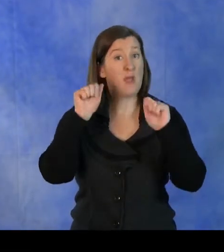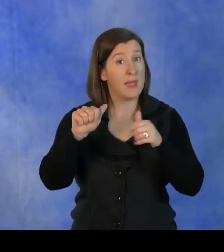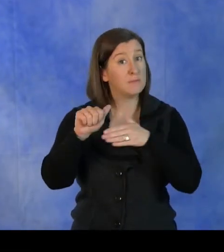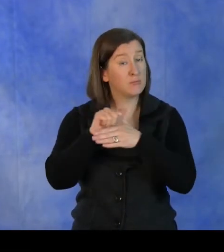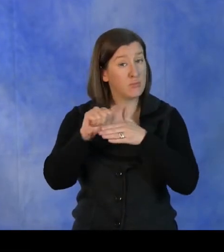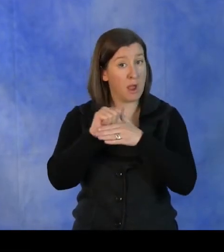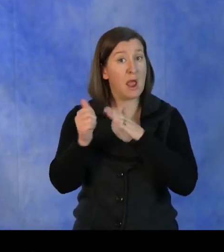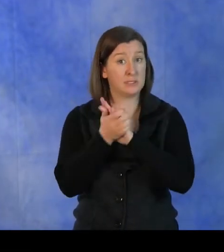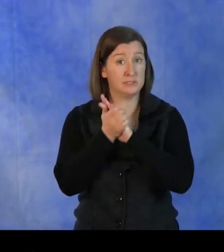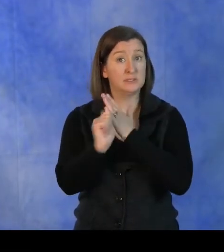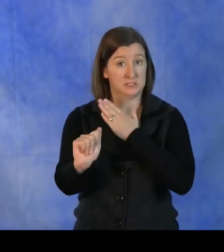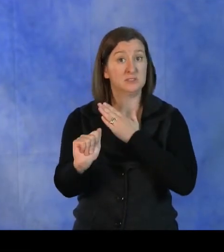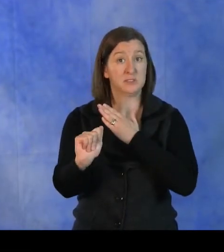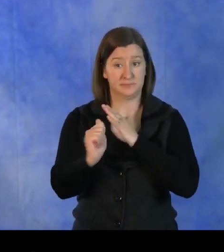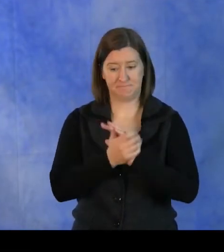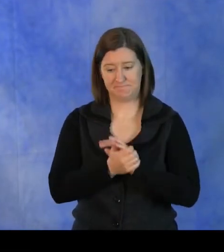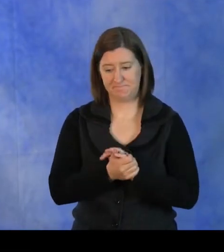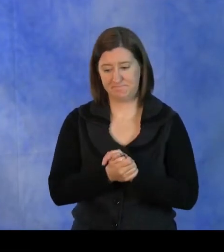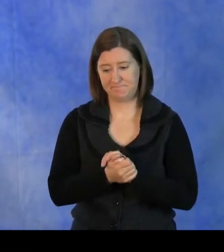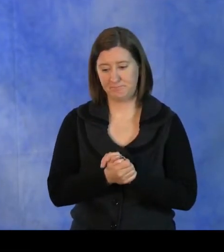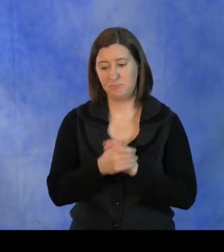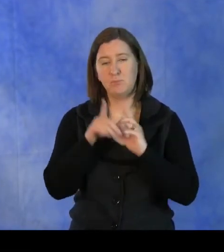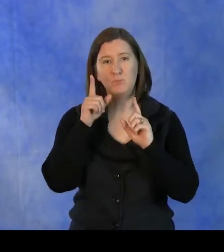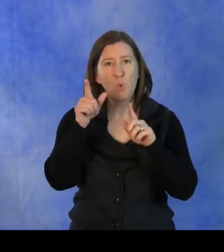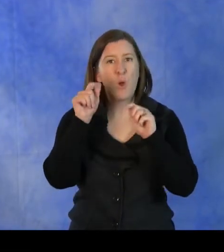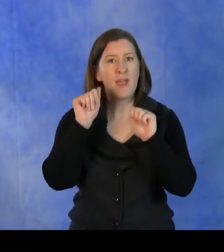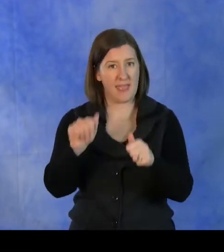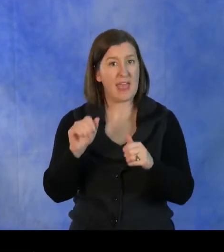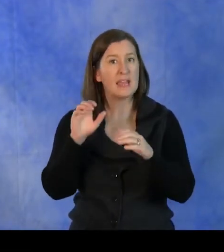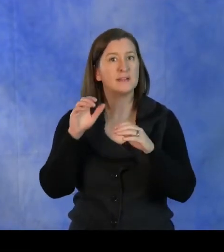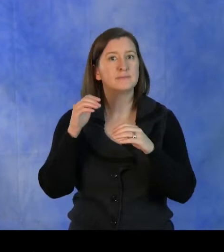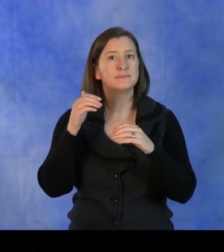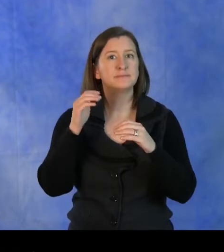The good news is that you can practice those skills.